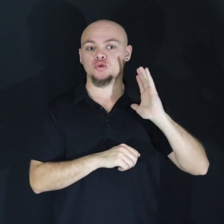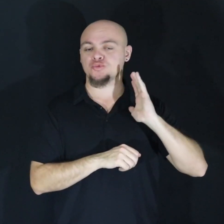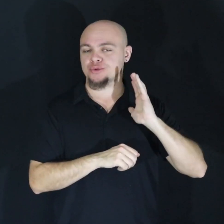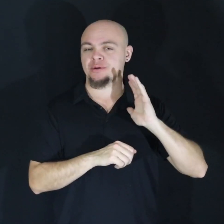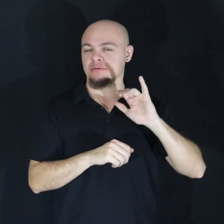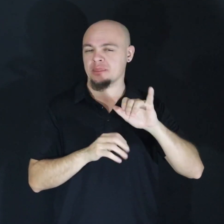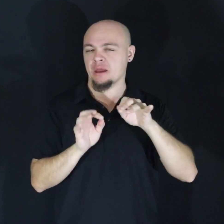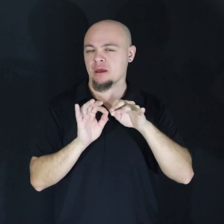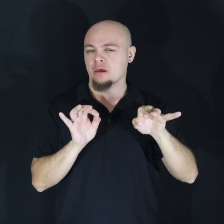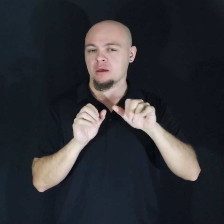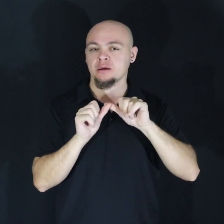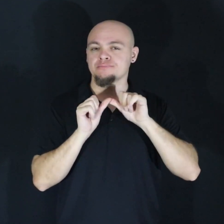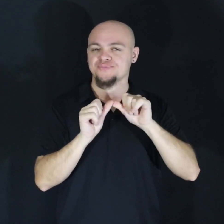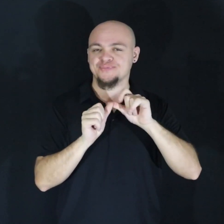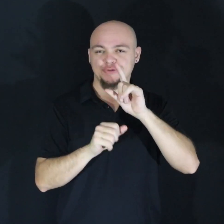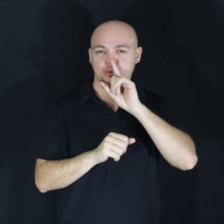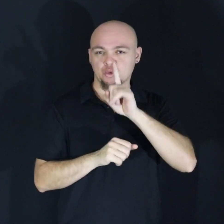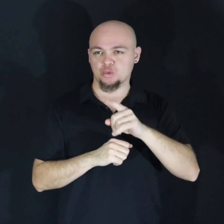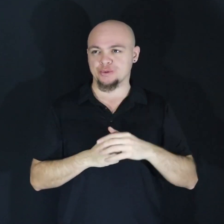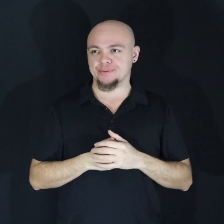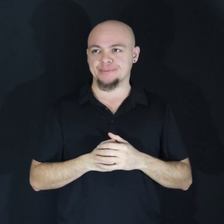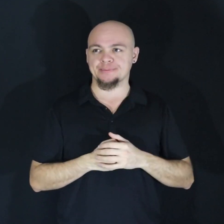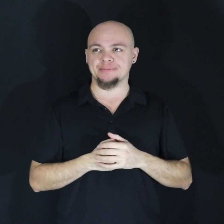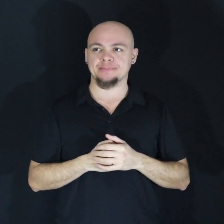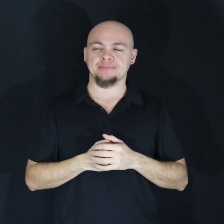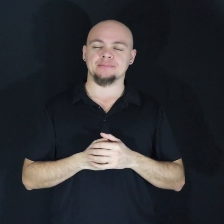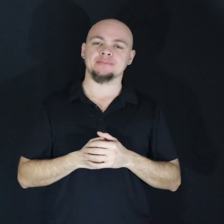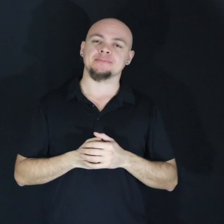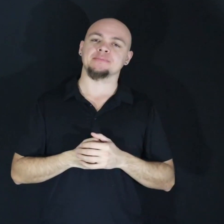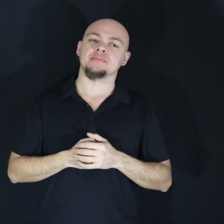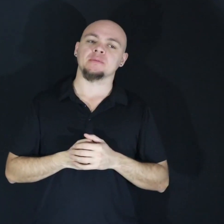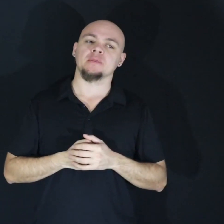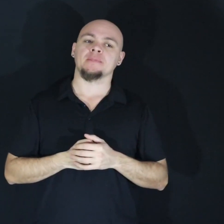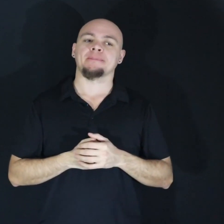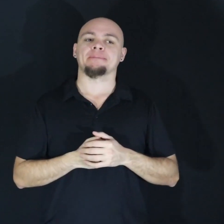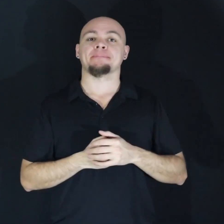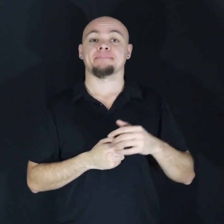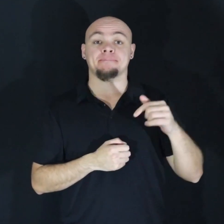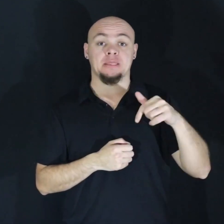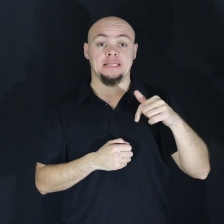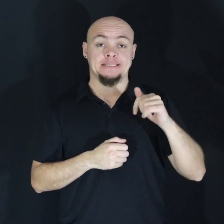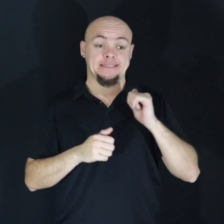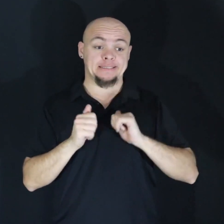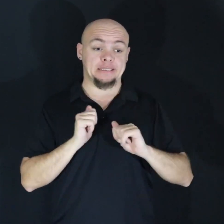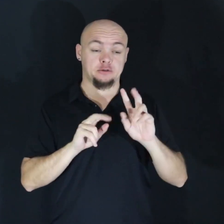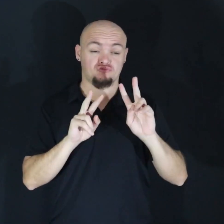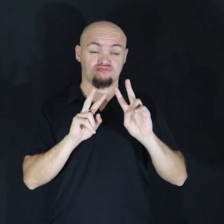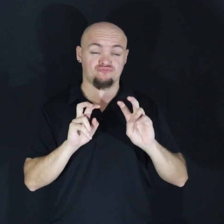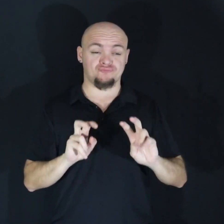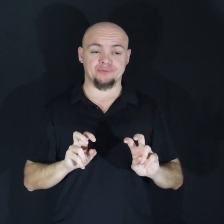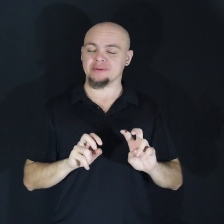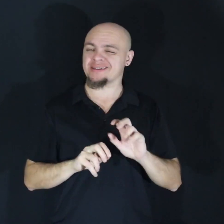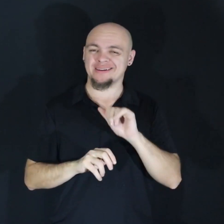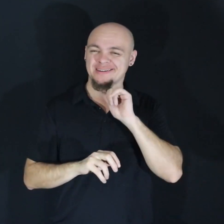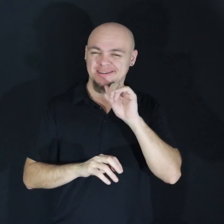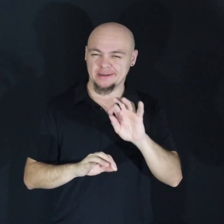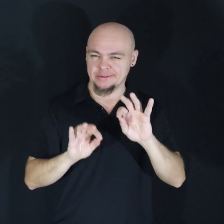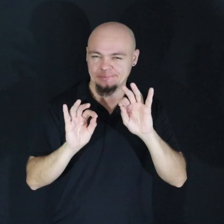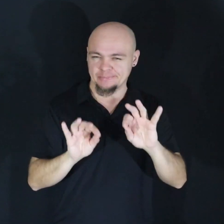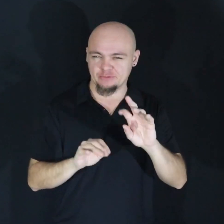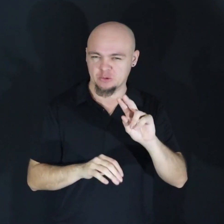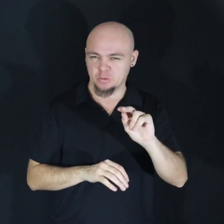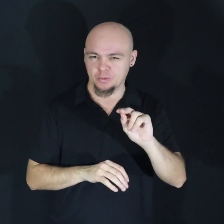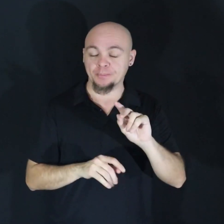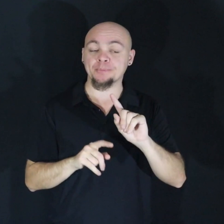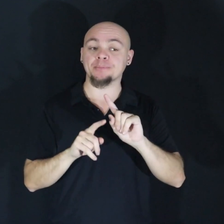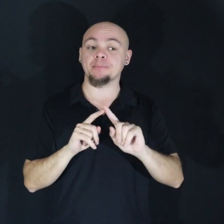sentence still stands true. So when even looking at this chamber theater, sure, it may not be perfect,